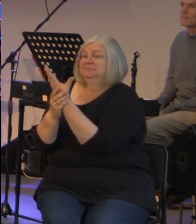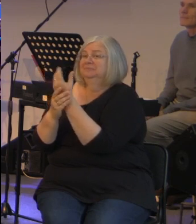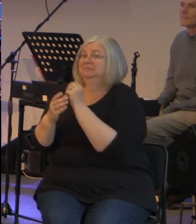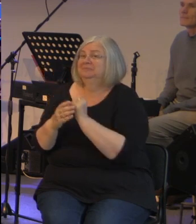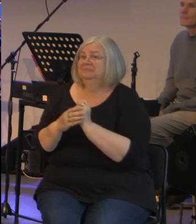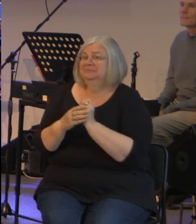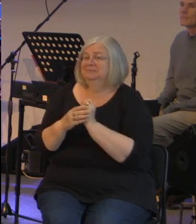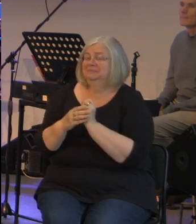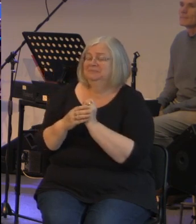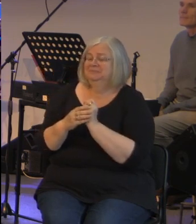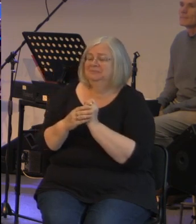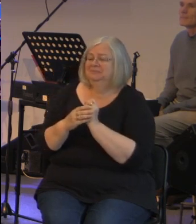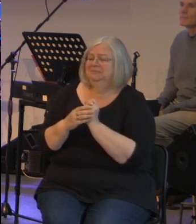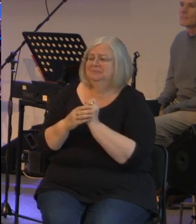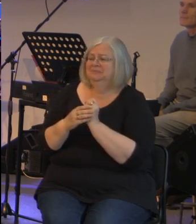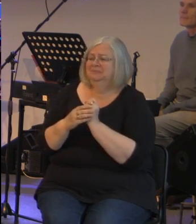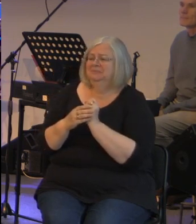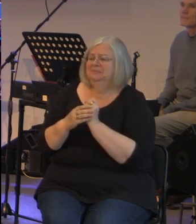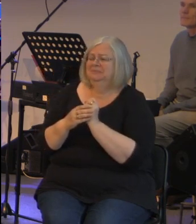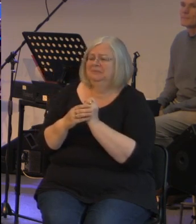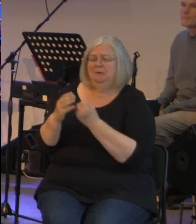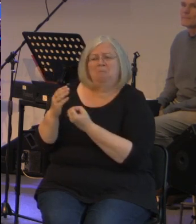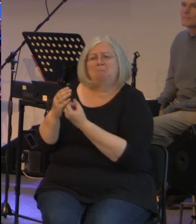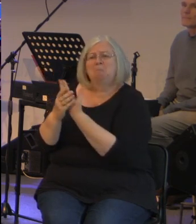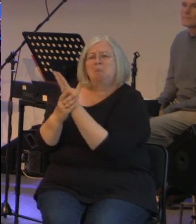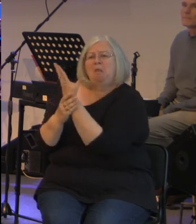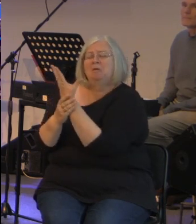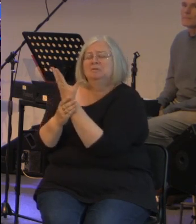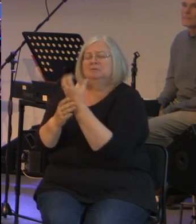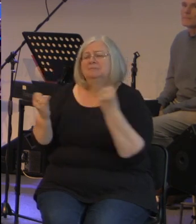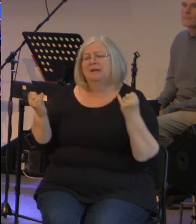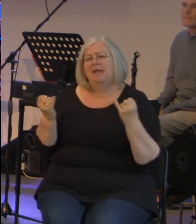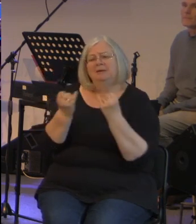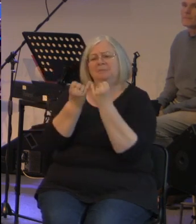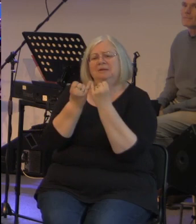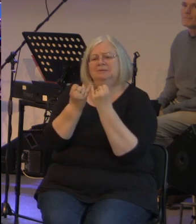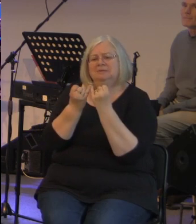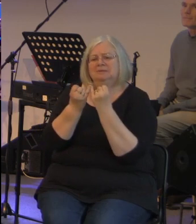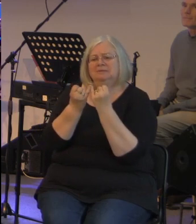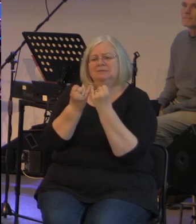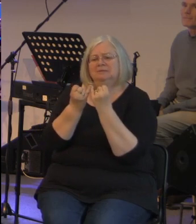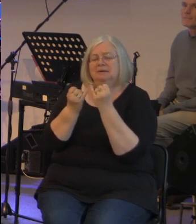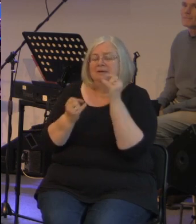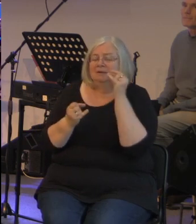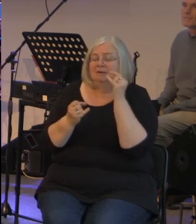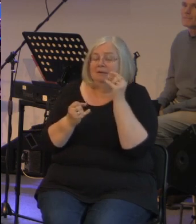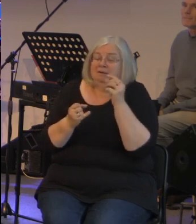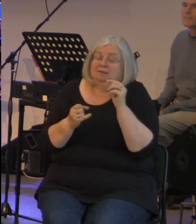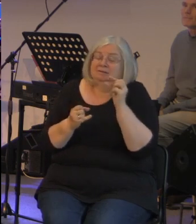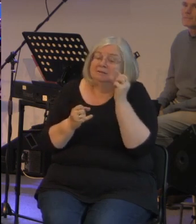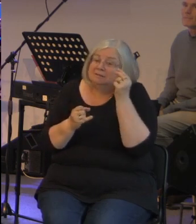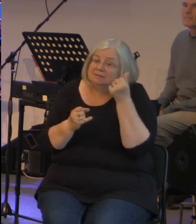because plants have enemies, whether it's tiny little bugs that eat their leaves